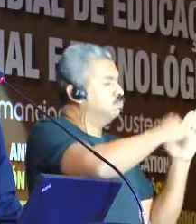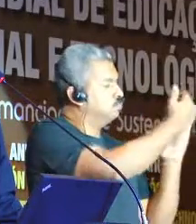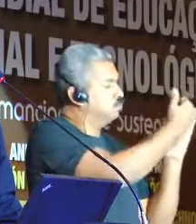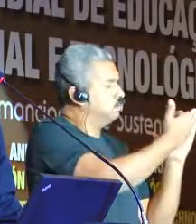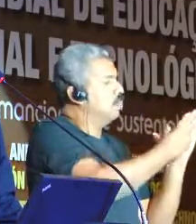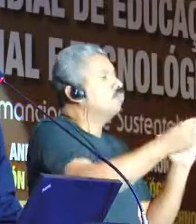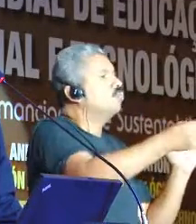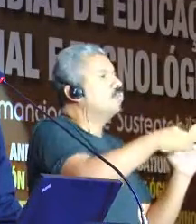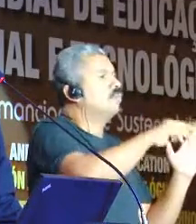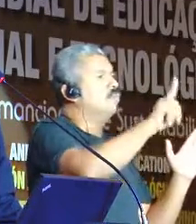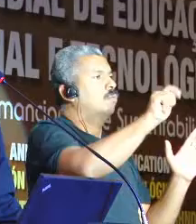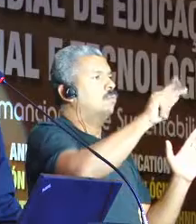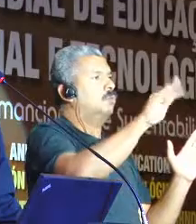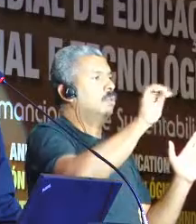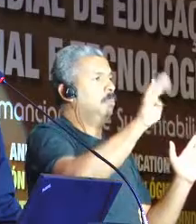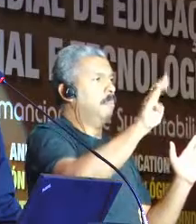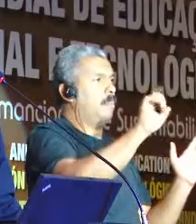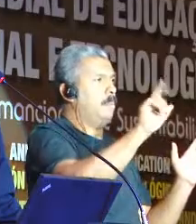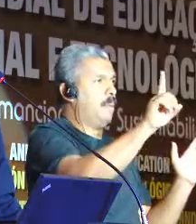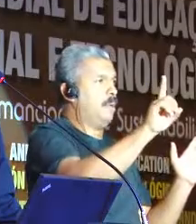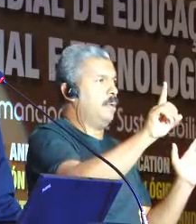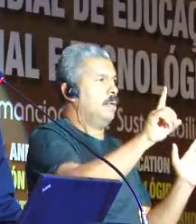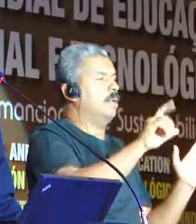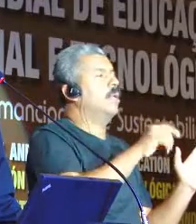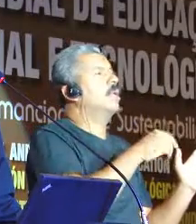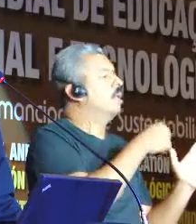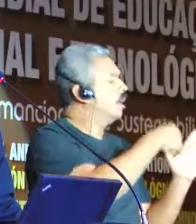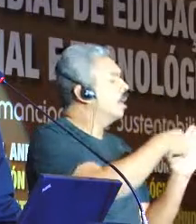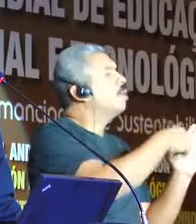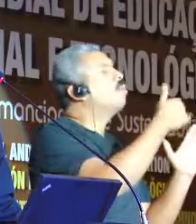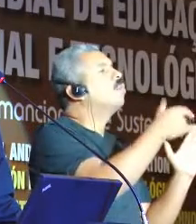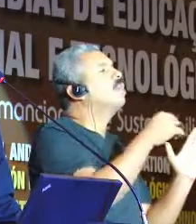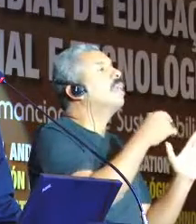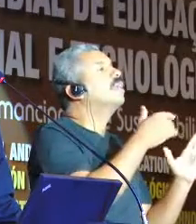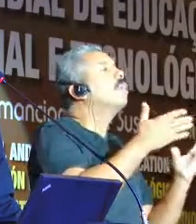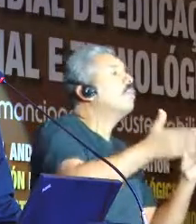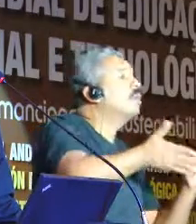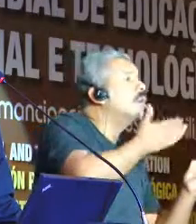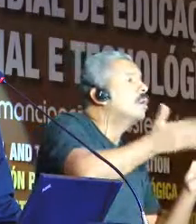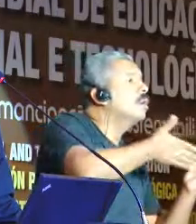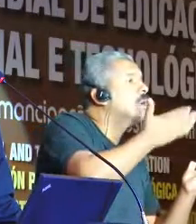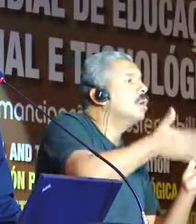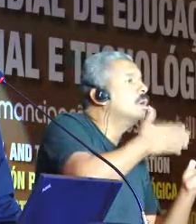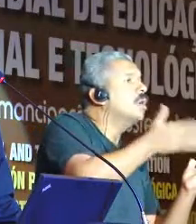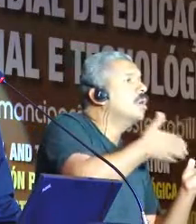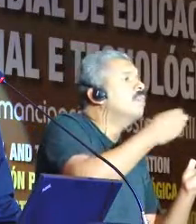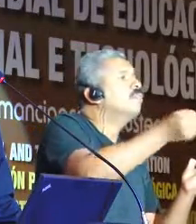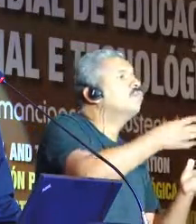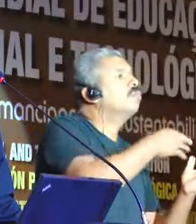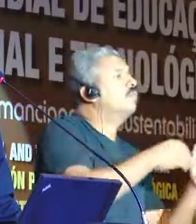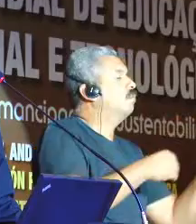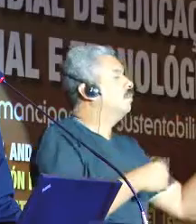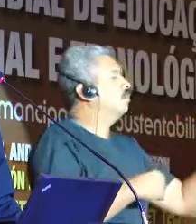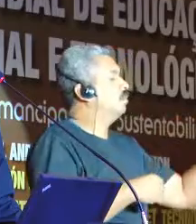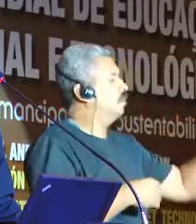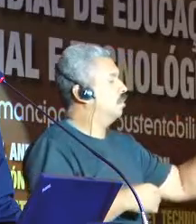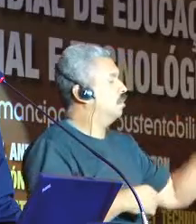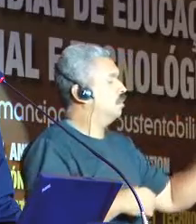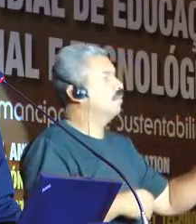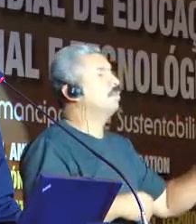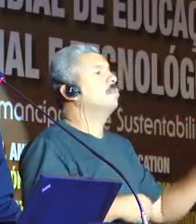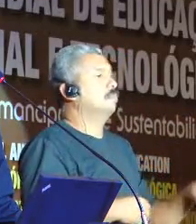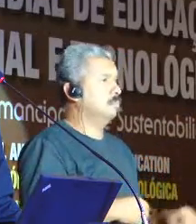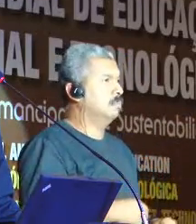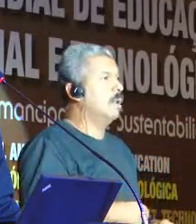39,000 books which are out of copyright, available electronically to be pulled over the